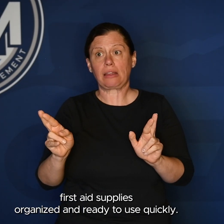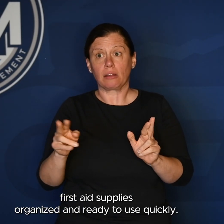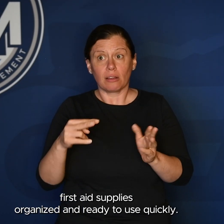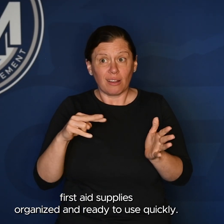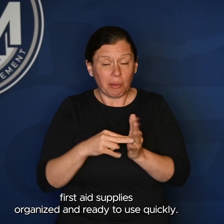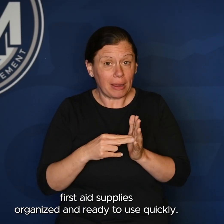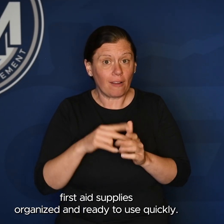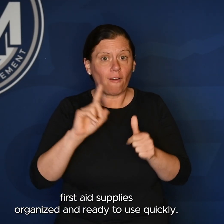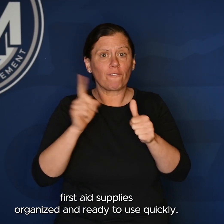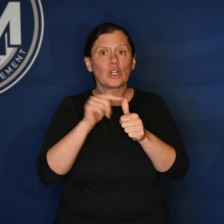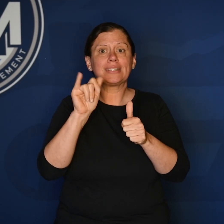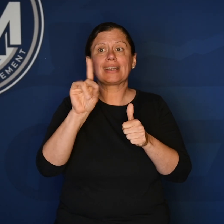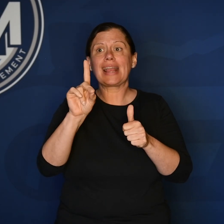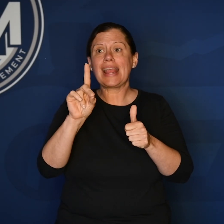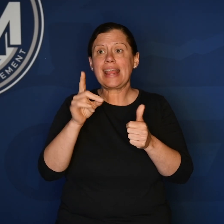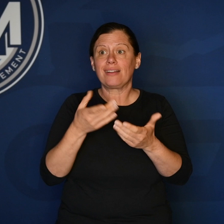to use quickly.